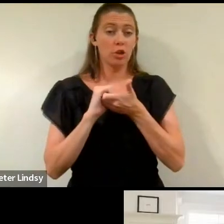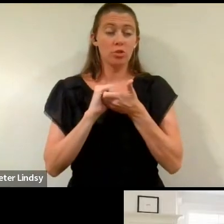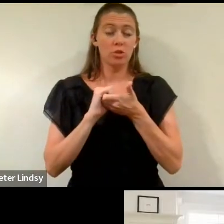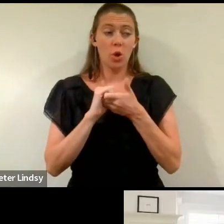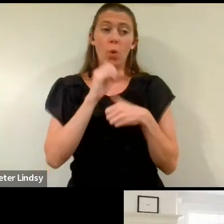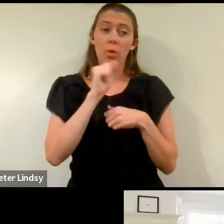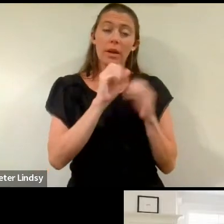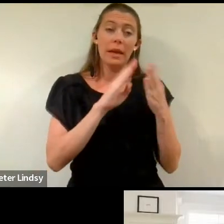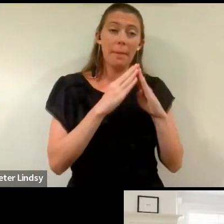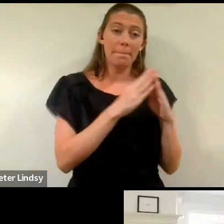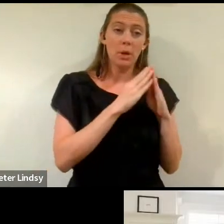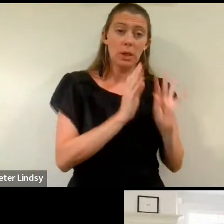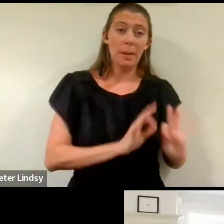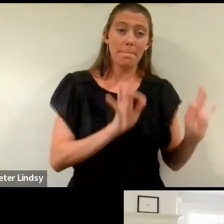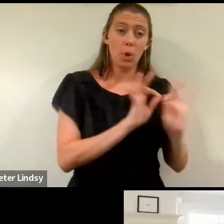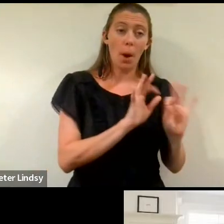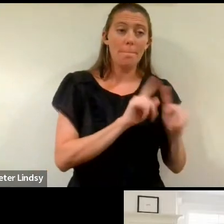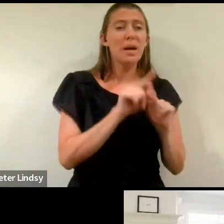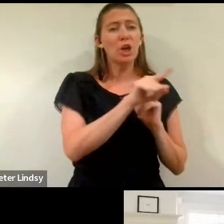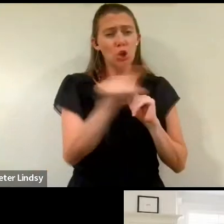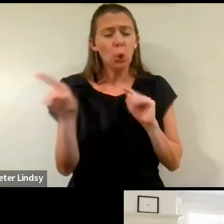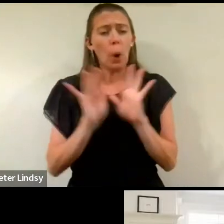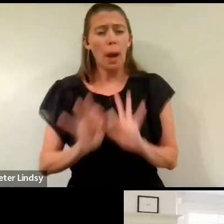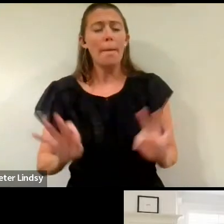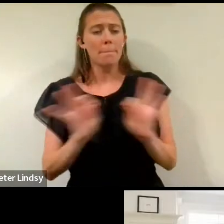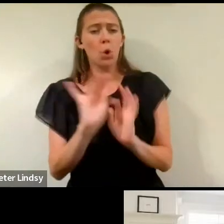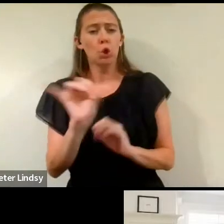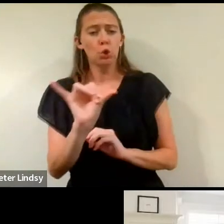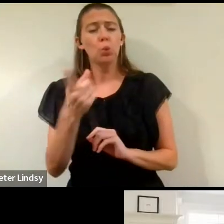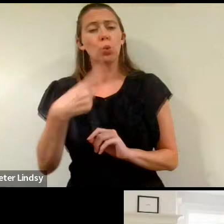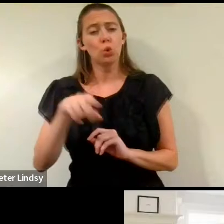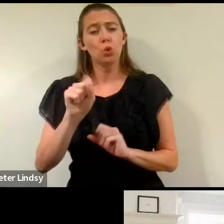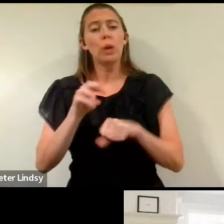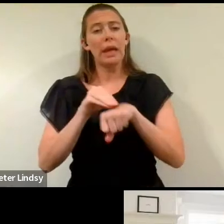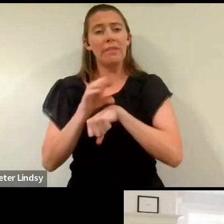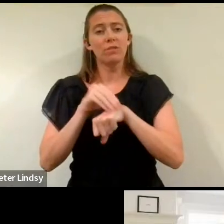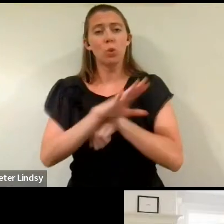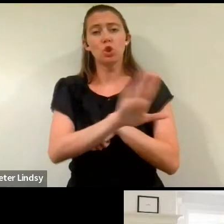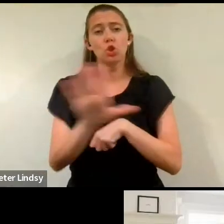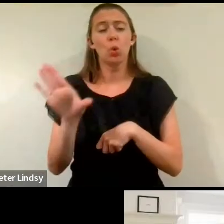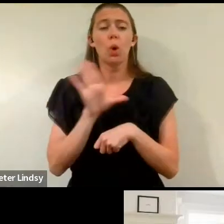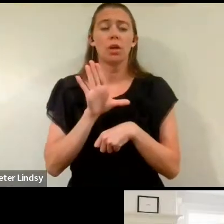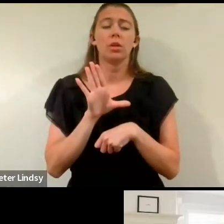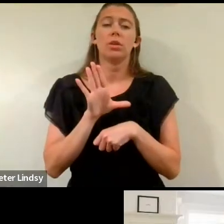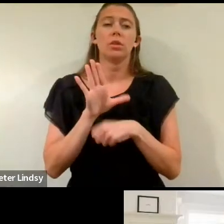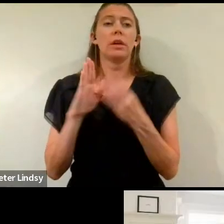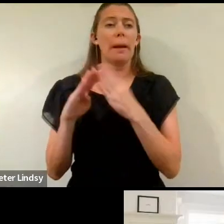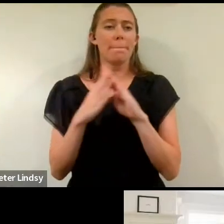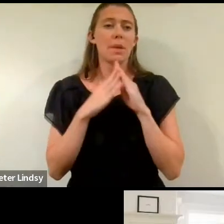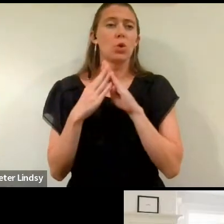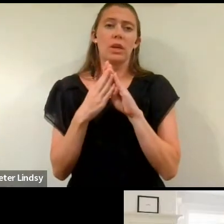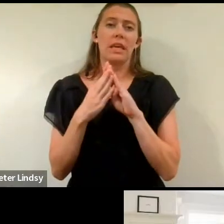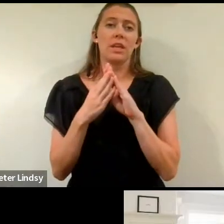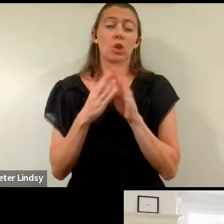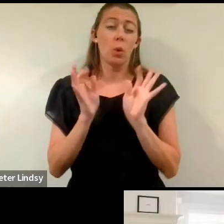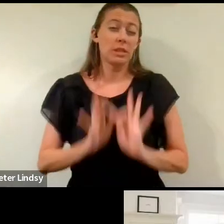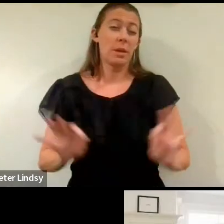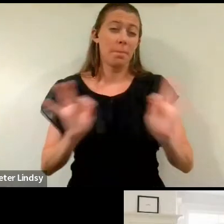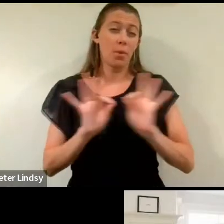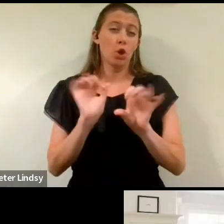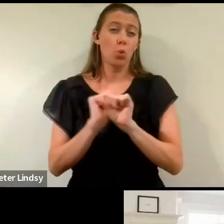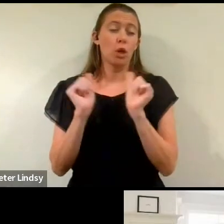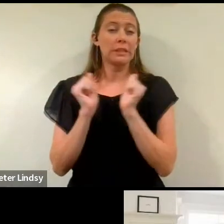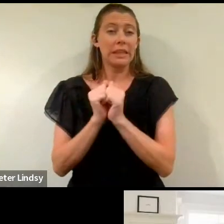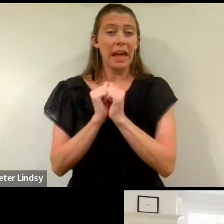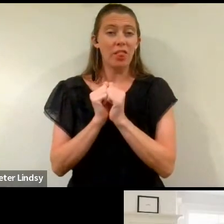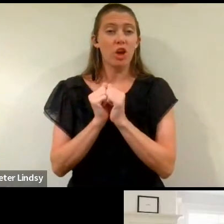in your communities. And I think the more we can work together and create those messages, or as Austin was doing,